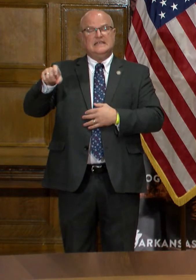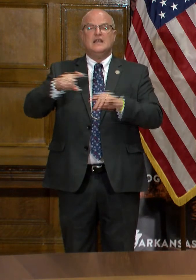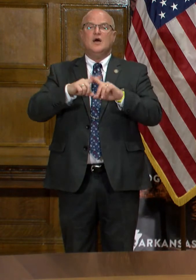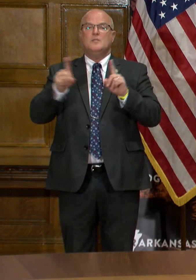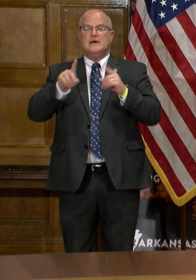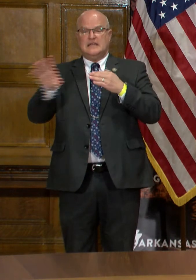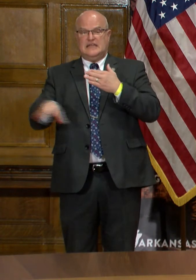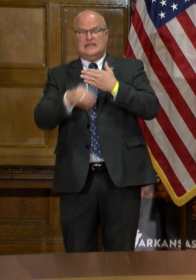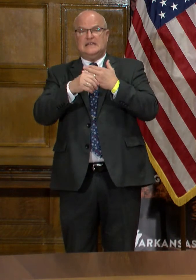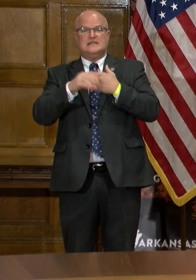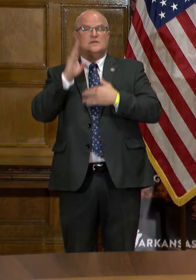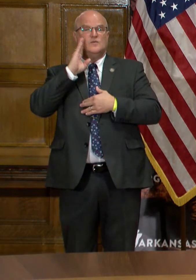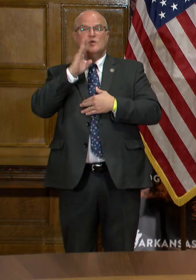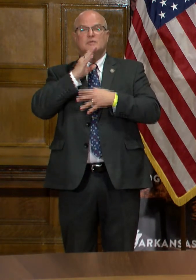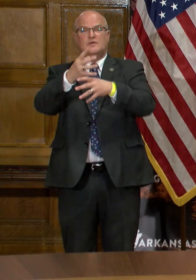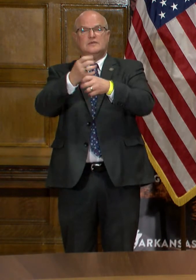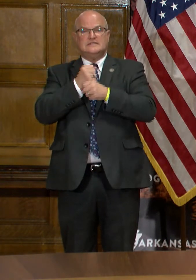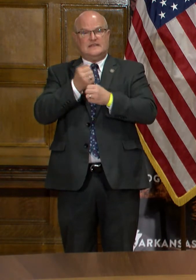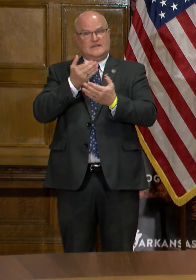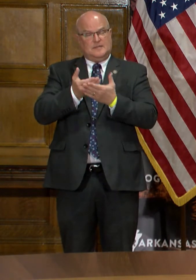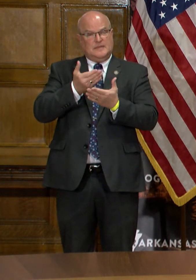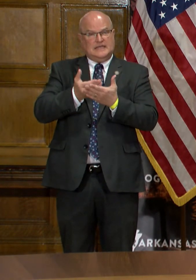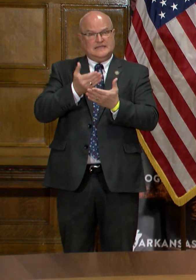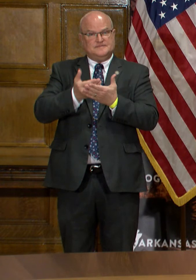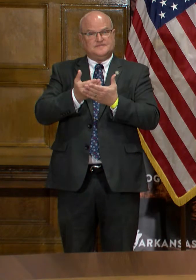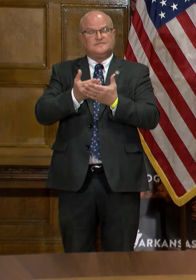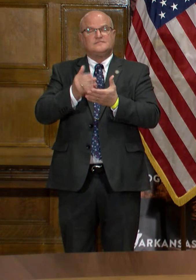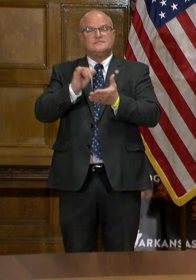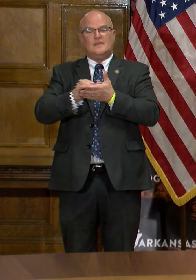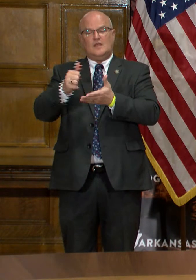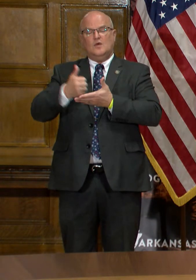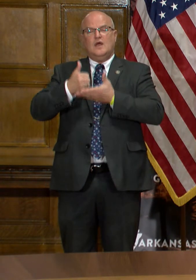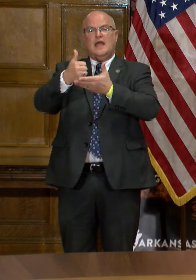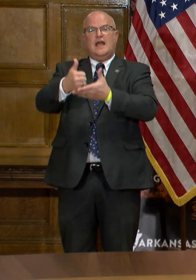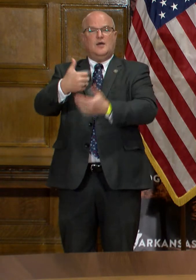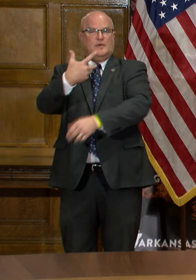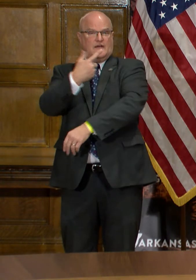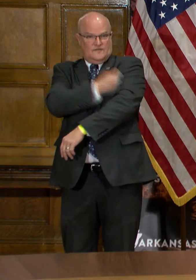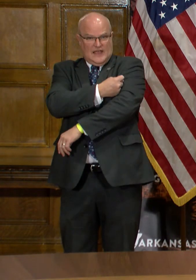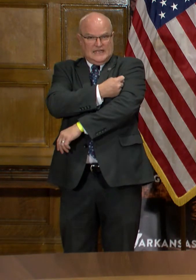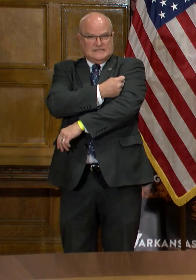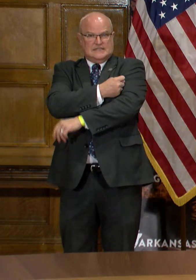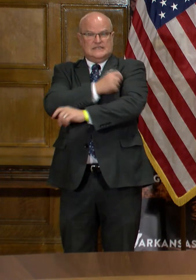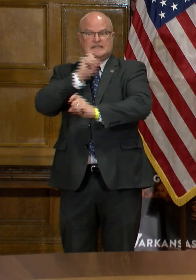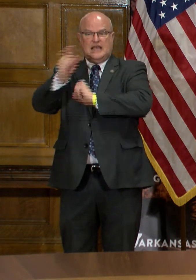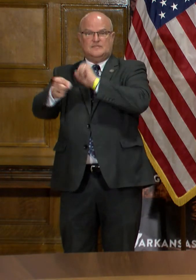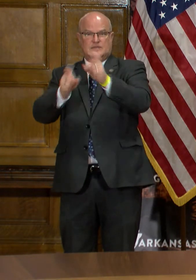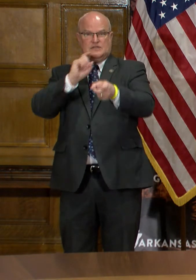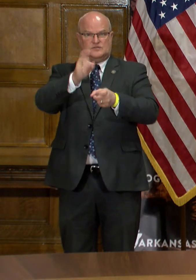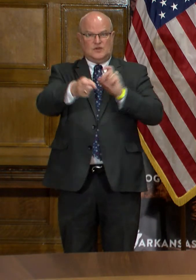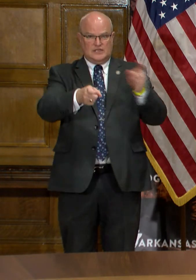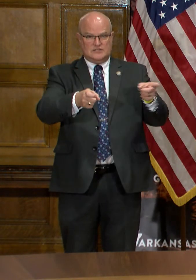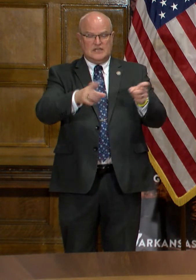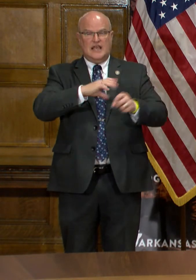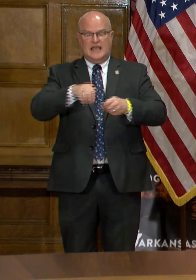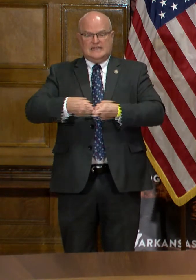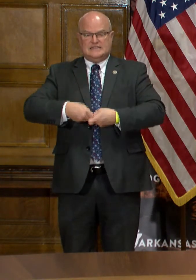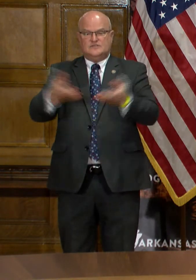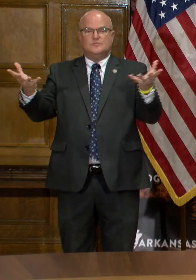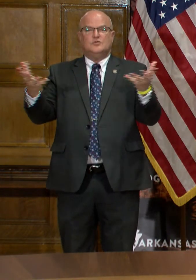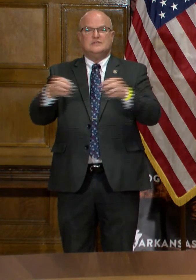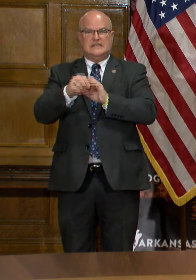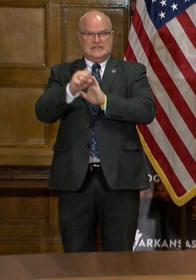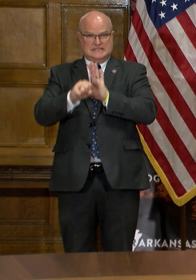But in addition, we'll be receiving money that will help in our vaccine administration and distribution here in this